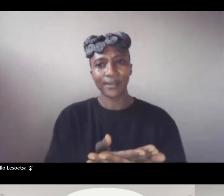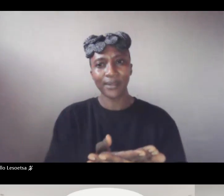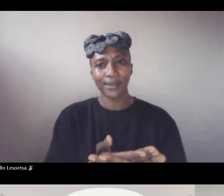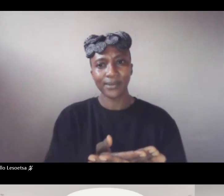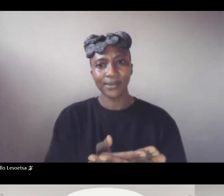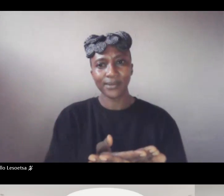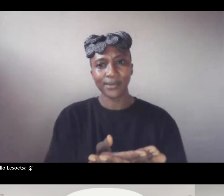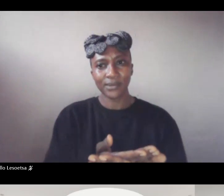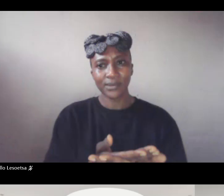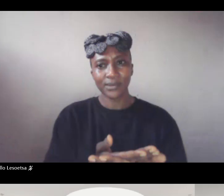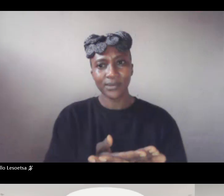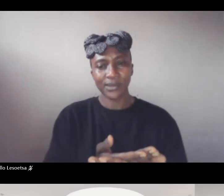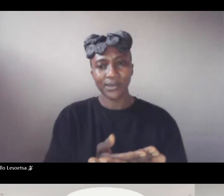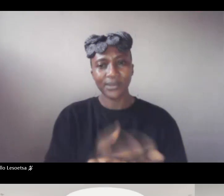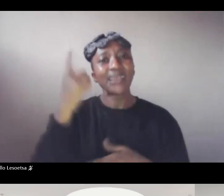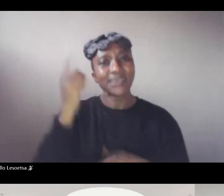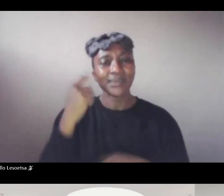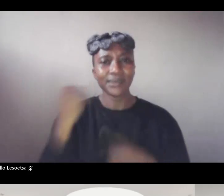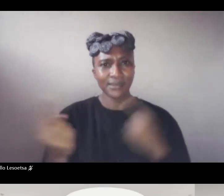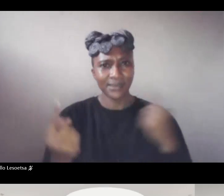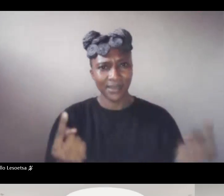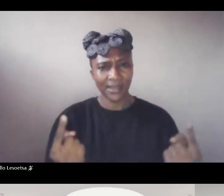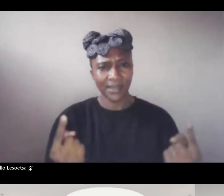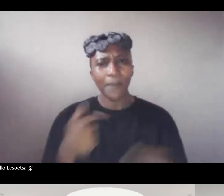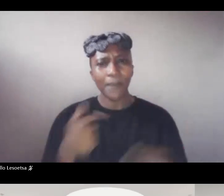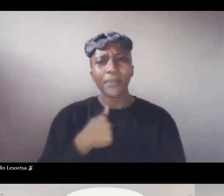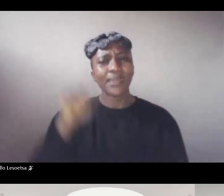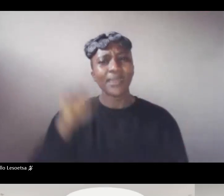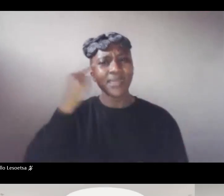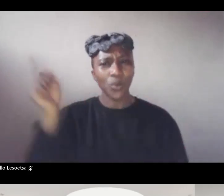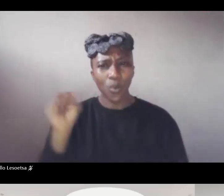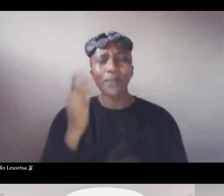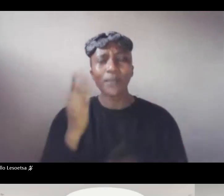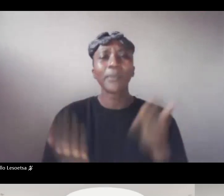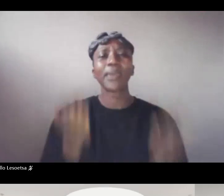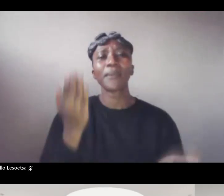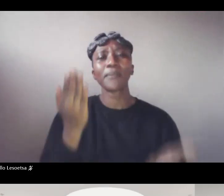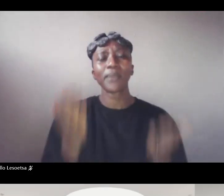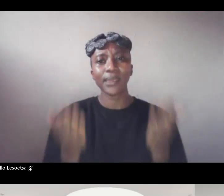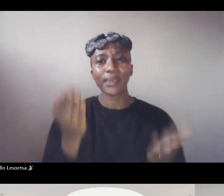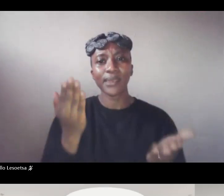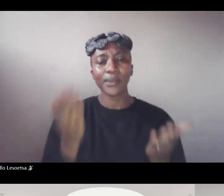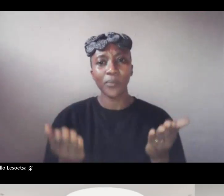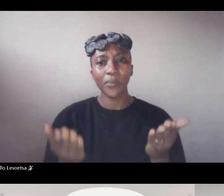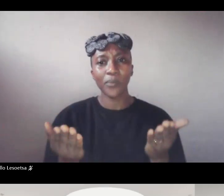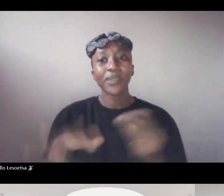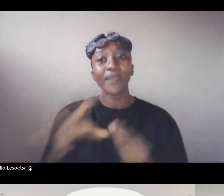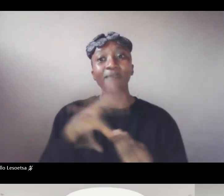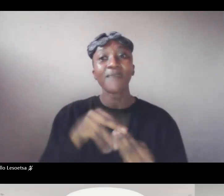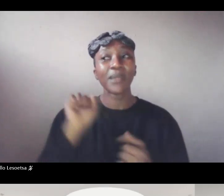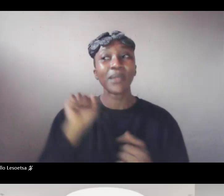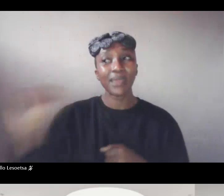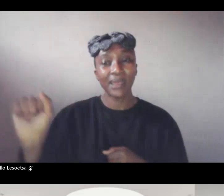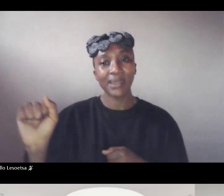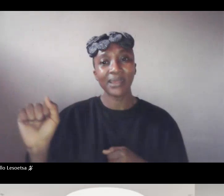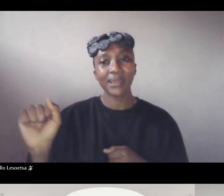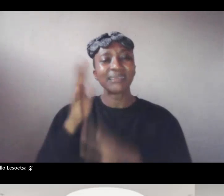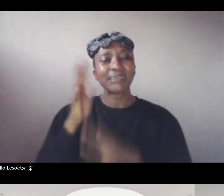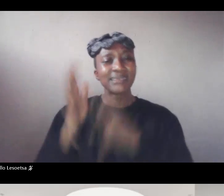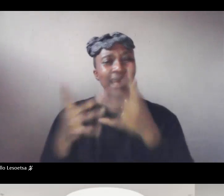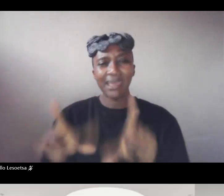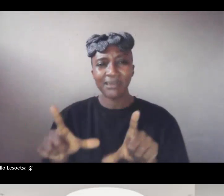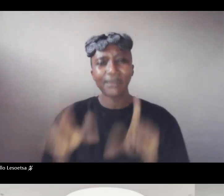I think it's Ntombi who said in her family they cannot sign, they cannot use sign language,